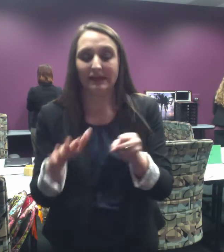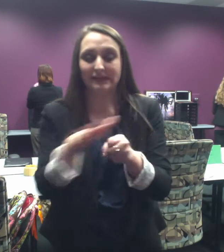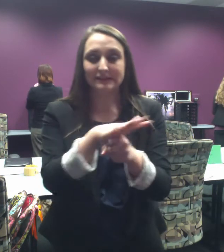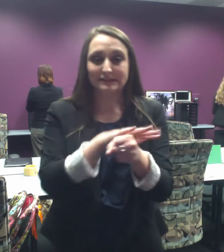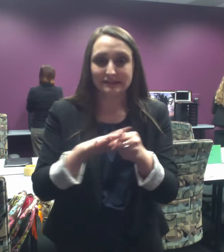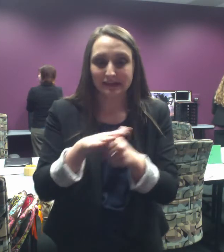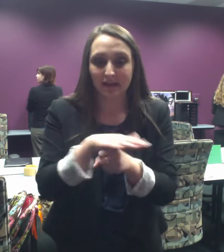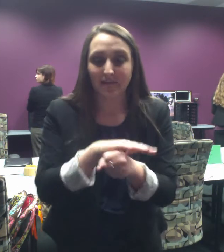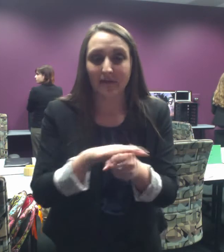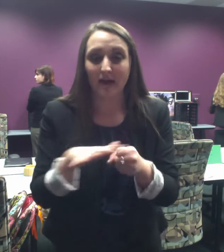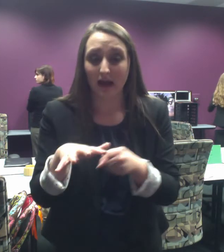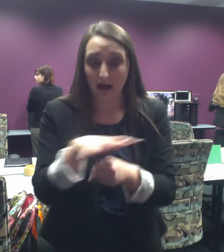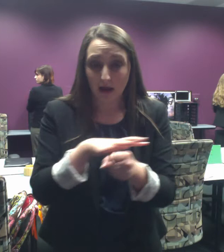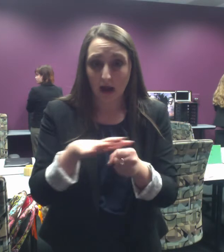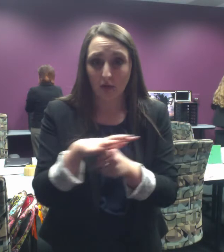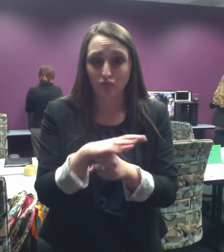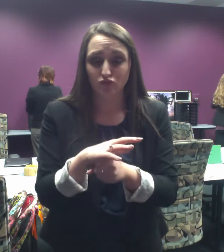Term you're all familiar with, you've heard